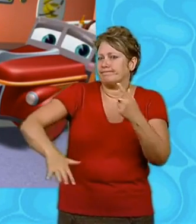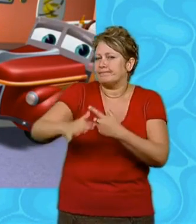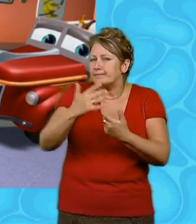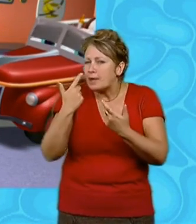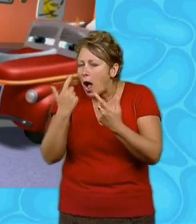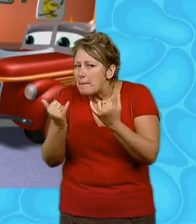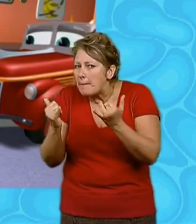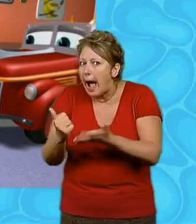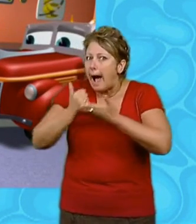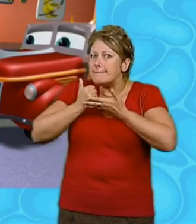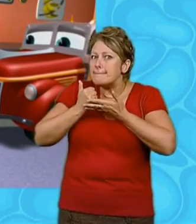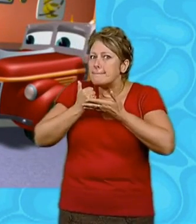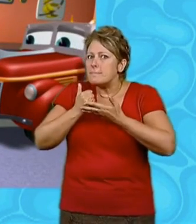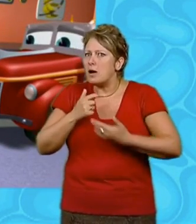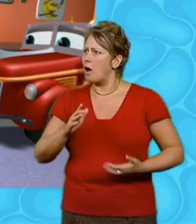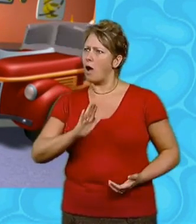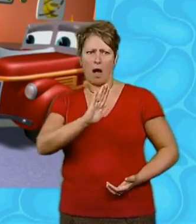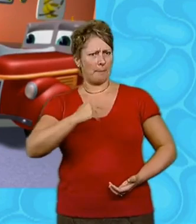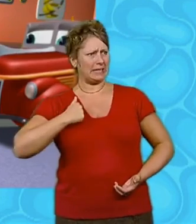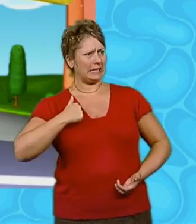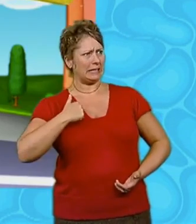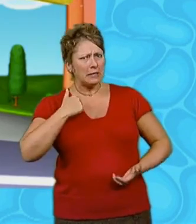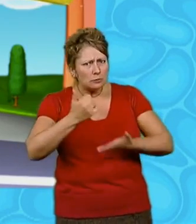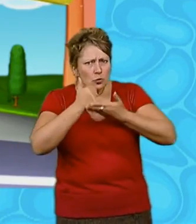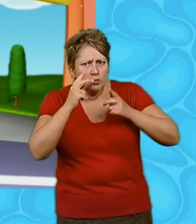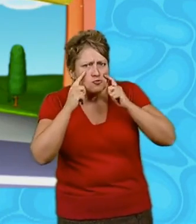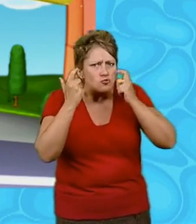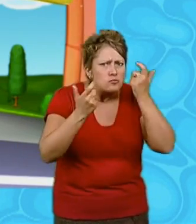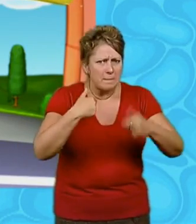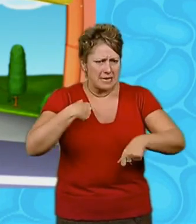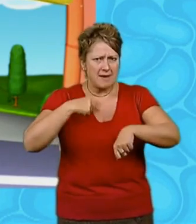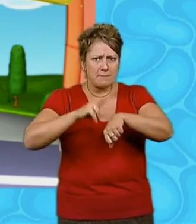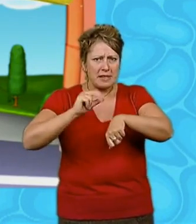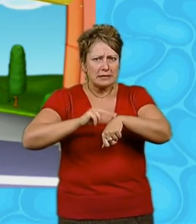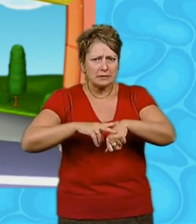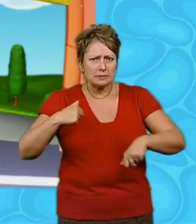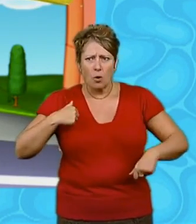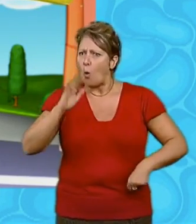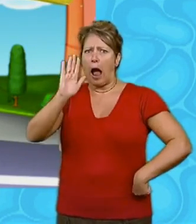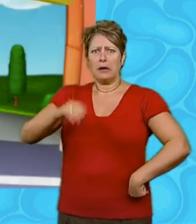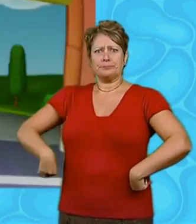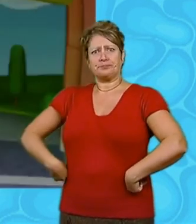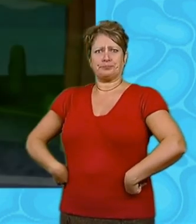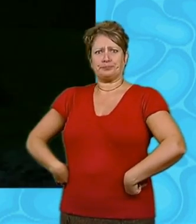clues. Hey, I'm the one who's supposed to find the clues in this case. I'm the police fan, you know. Wait for me!